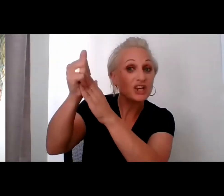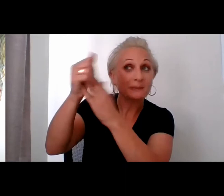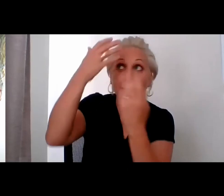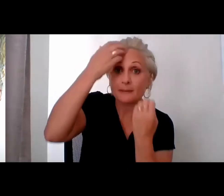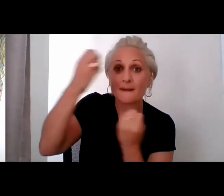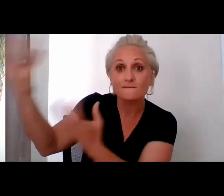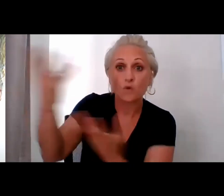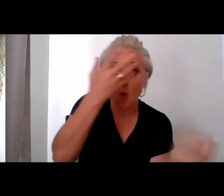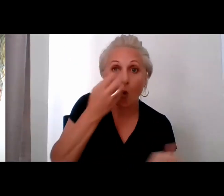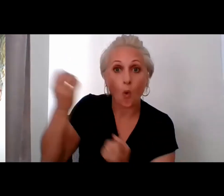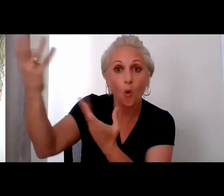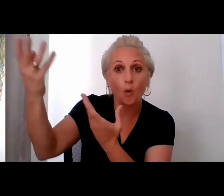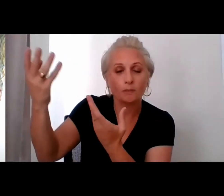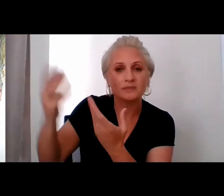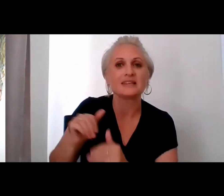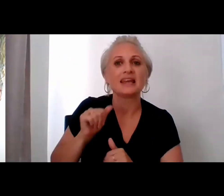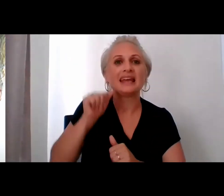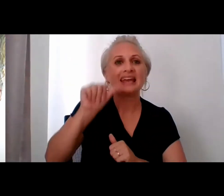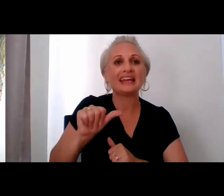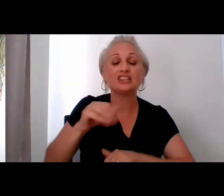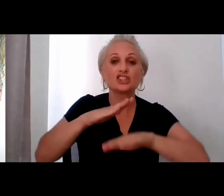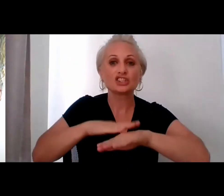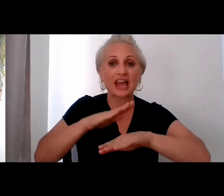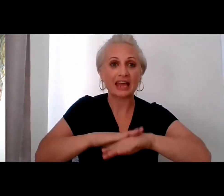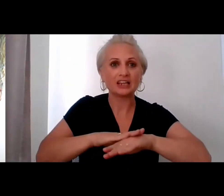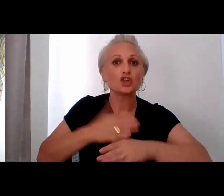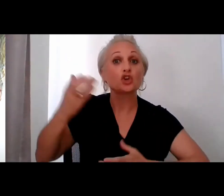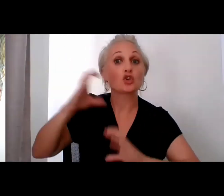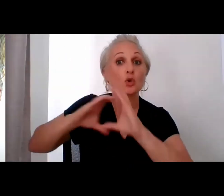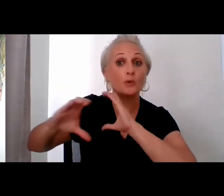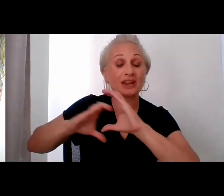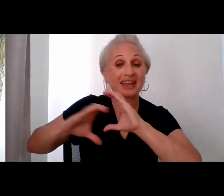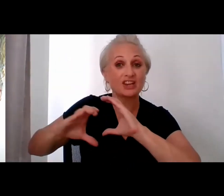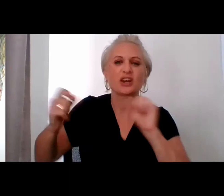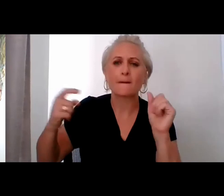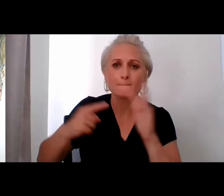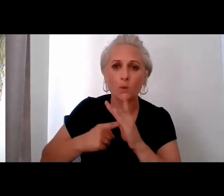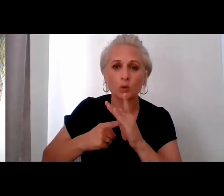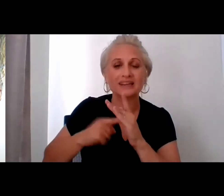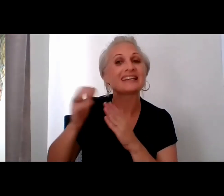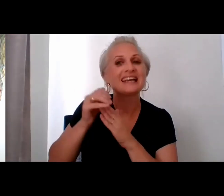each of the policy development stages. Did they come on the journey with you?